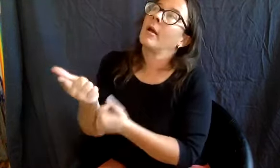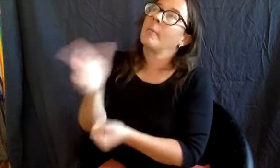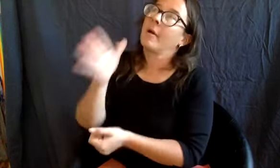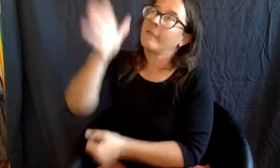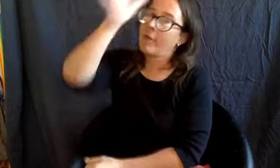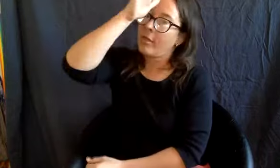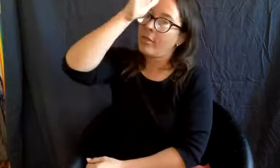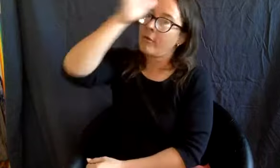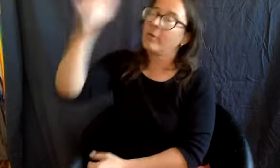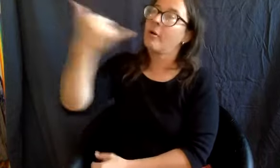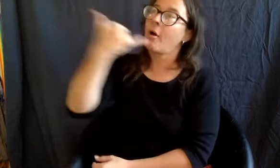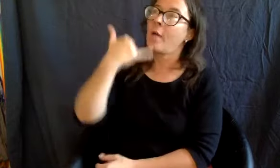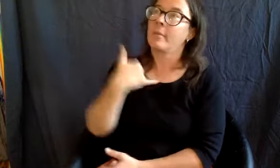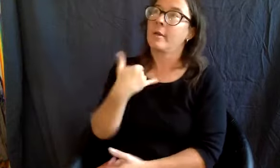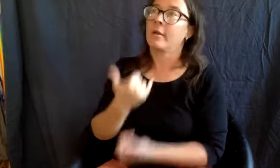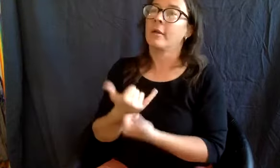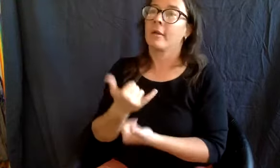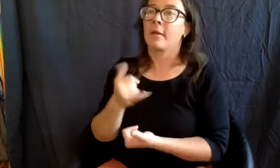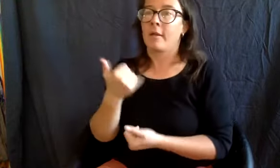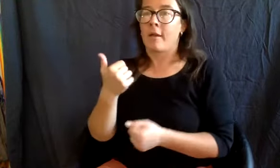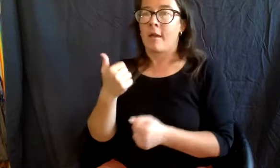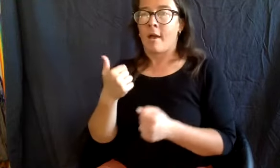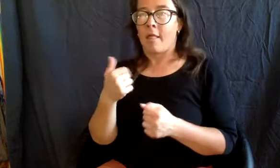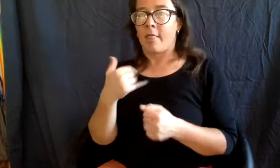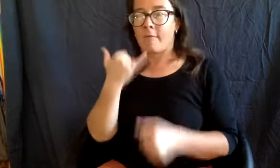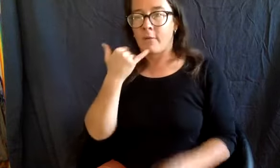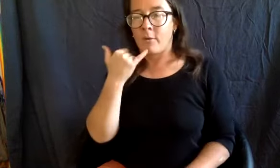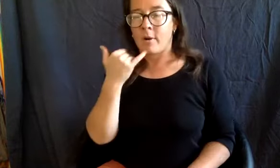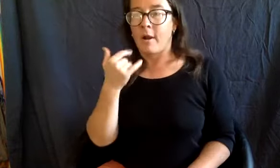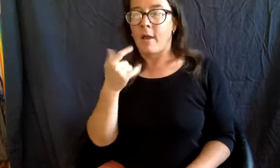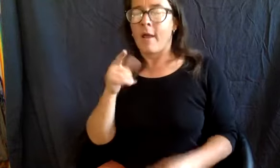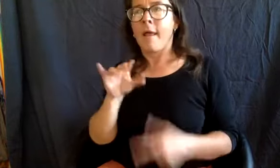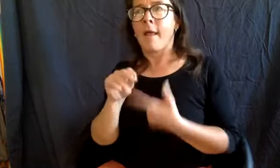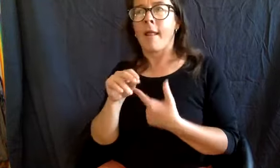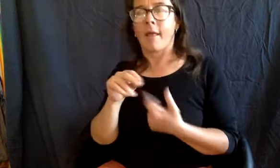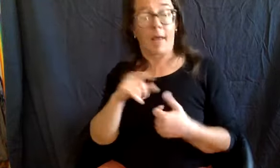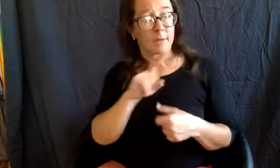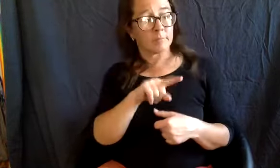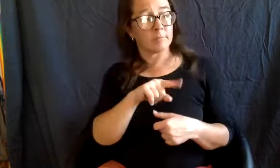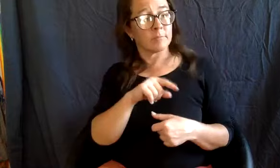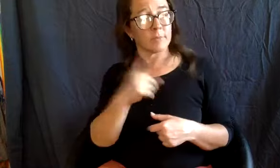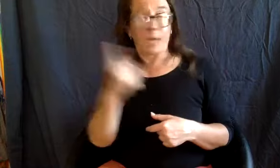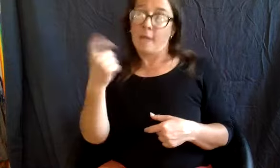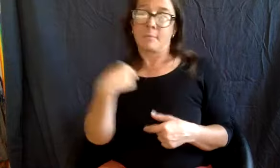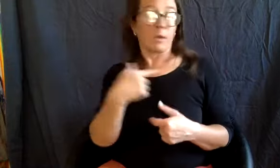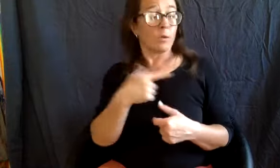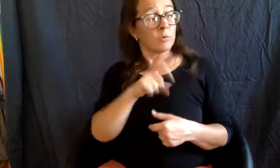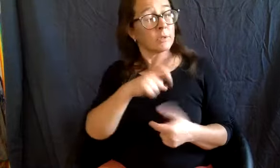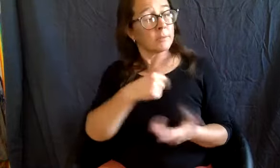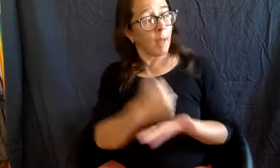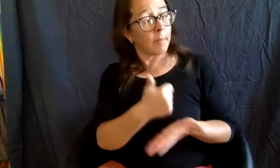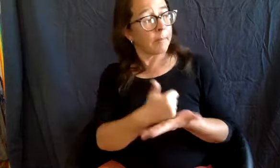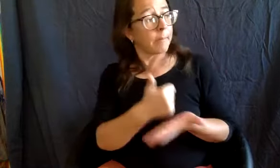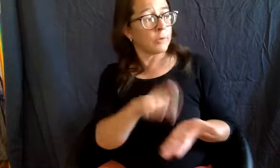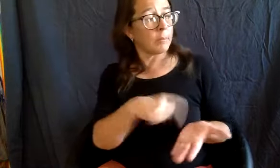for the first time in a really long time. I spent the rest of that day and that night just curled up in a ball in bed, and I just talked to God the whole